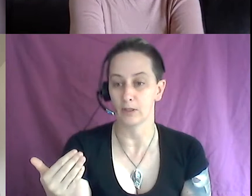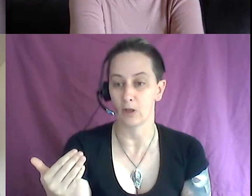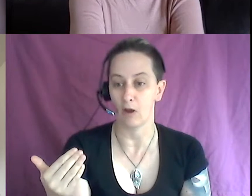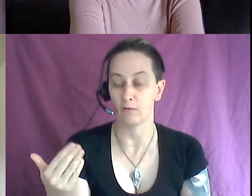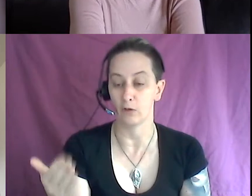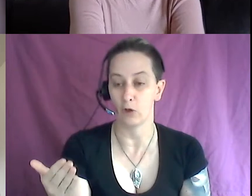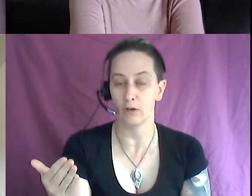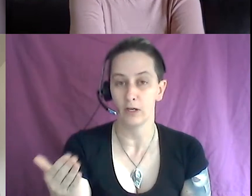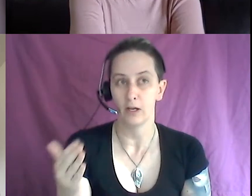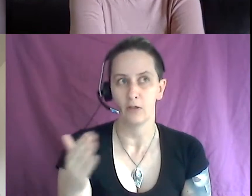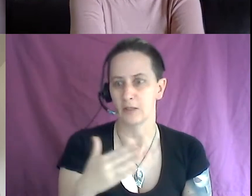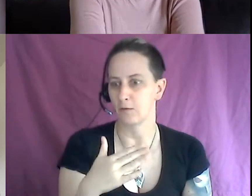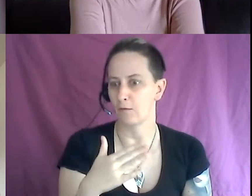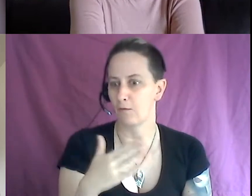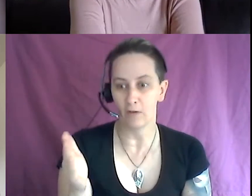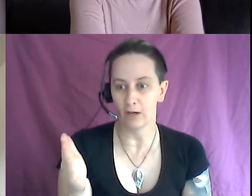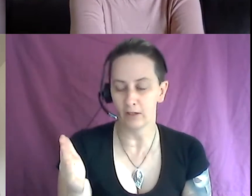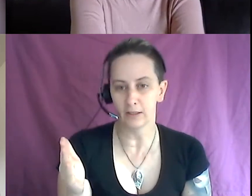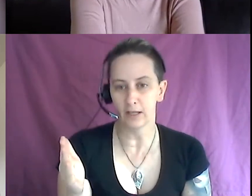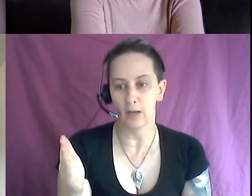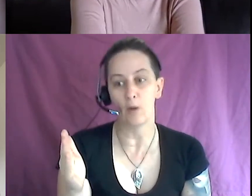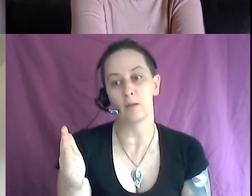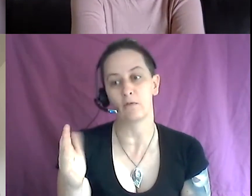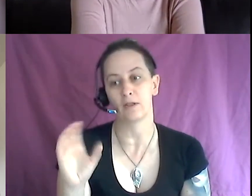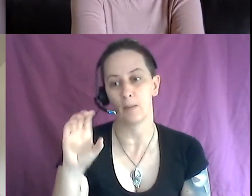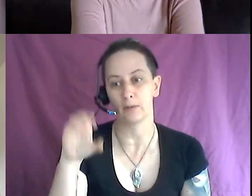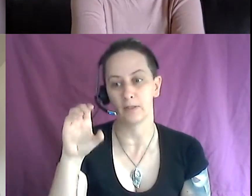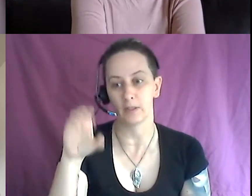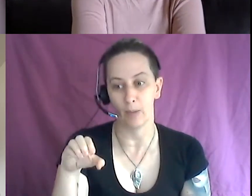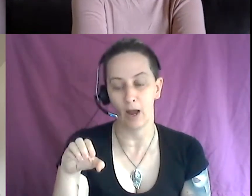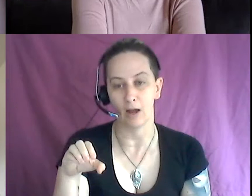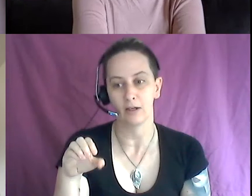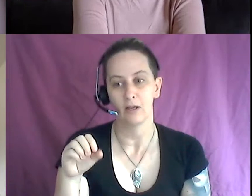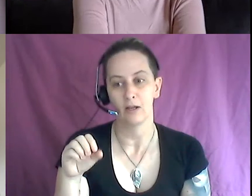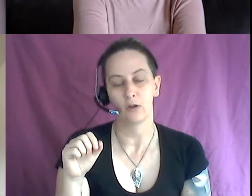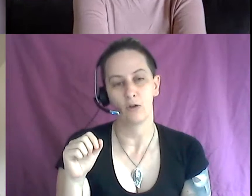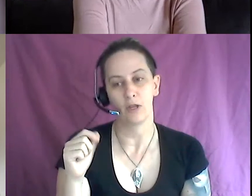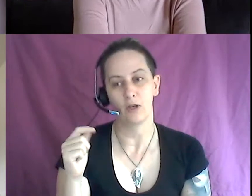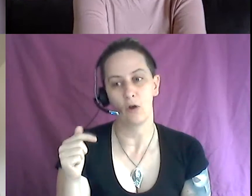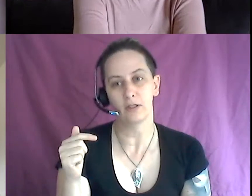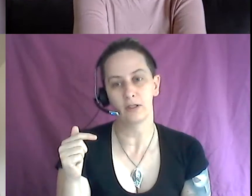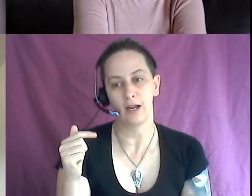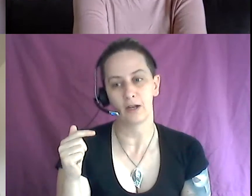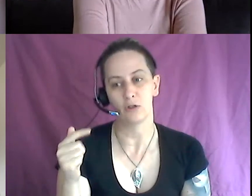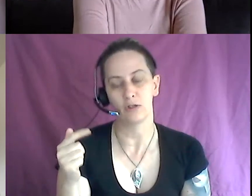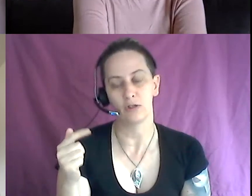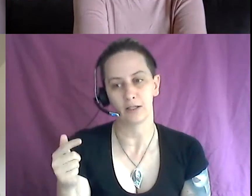up the sign for dog, there's 4 variants, and one of them, for example, is around bark. So they're not actually using